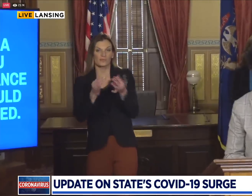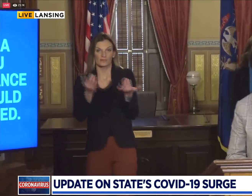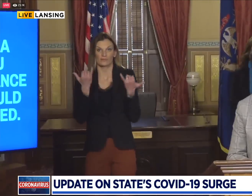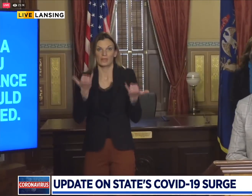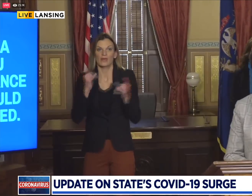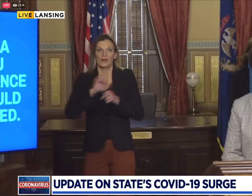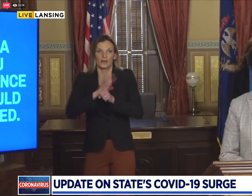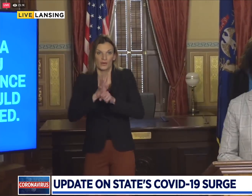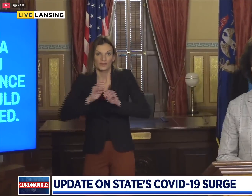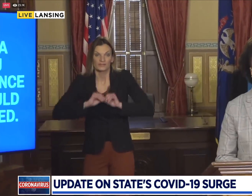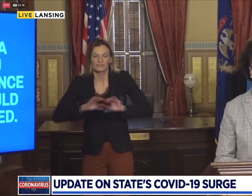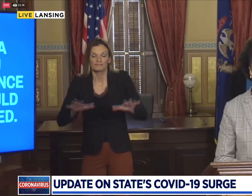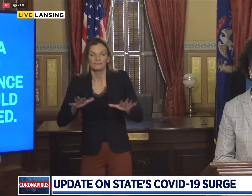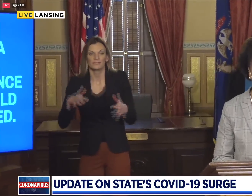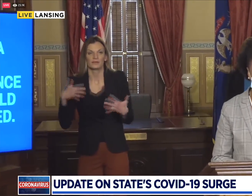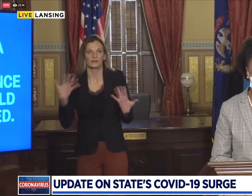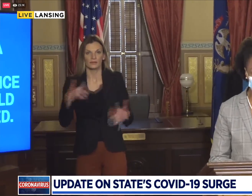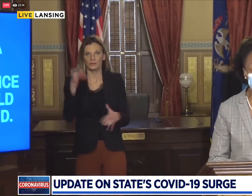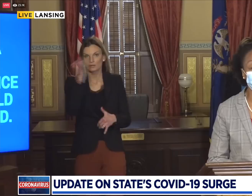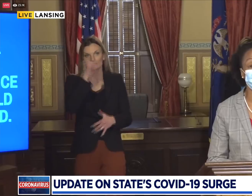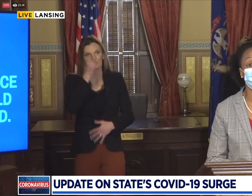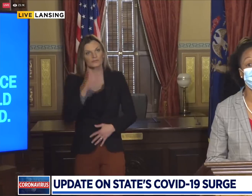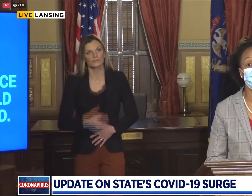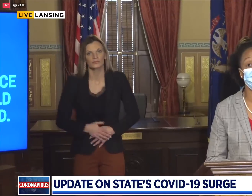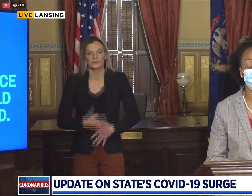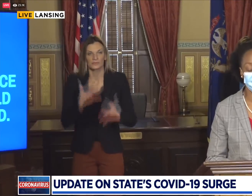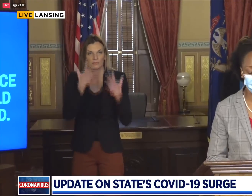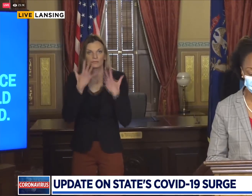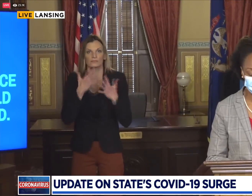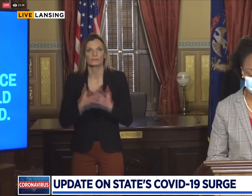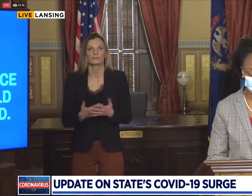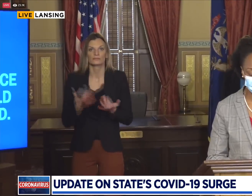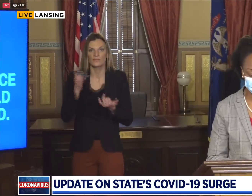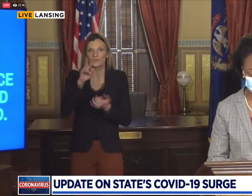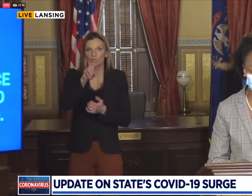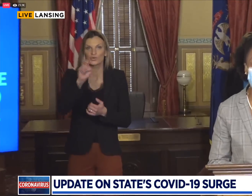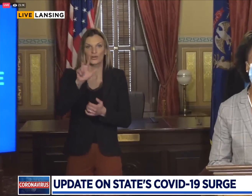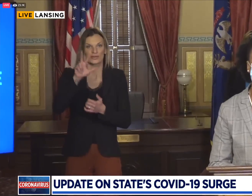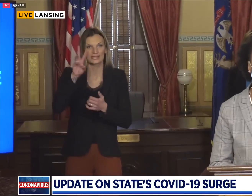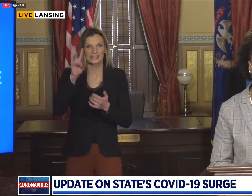now. Today, we are announcing a total of